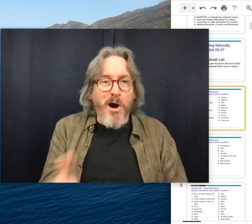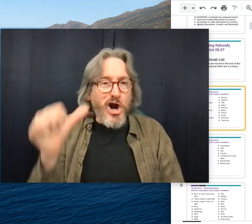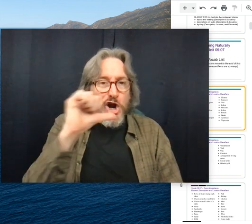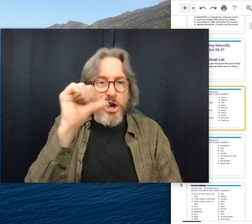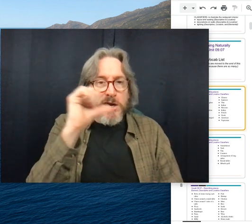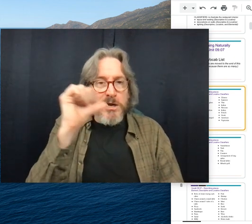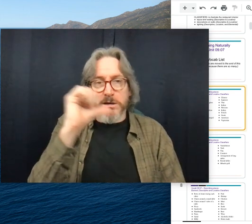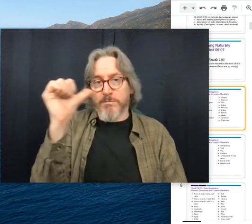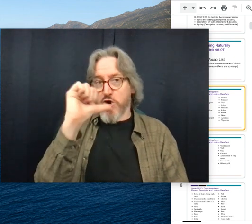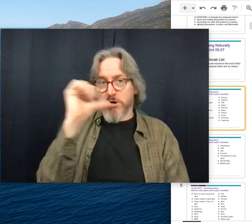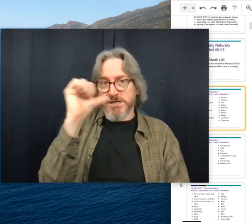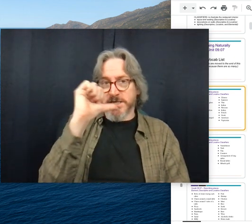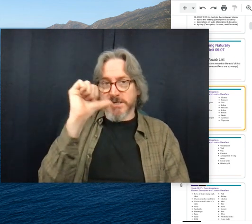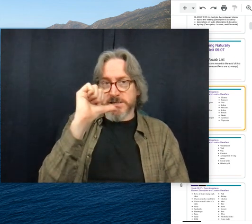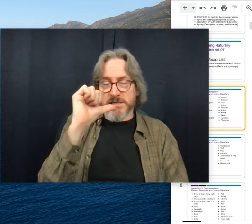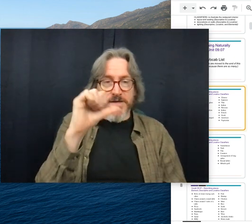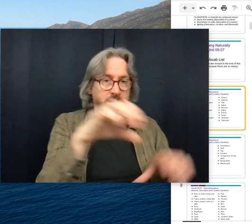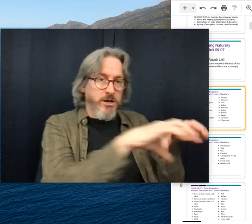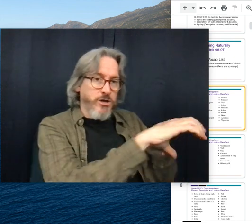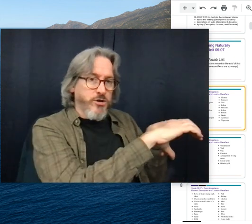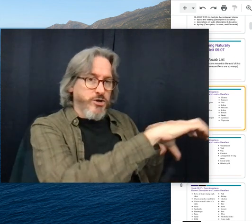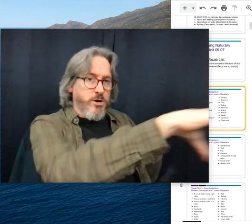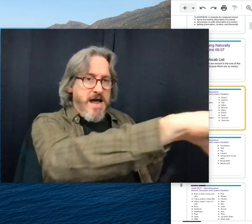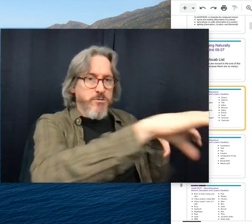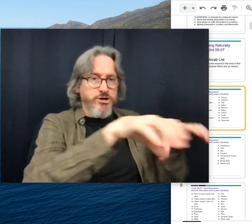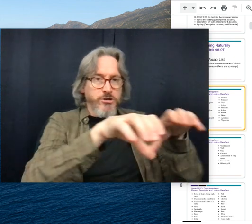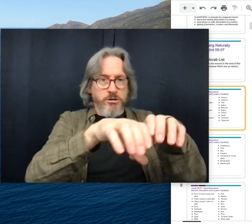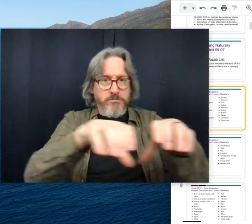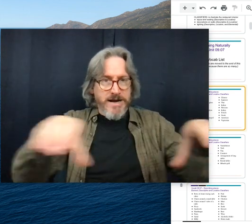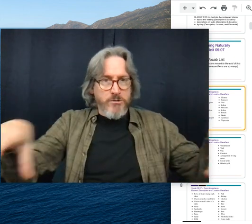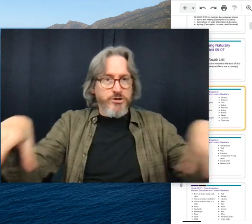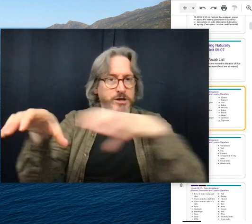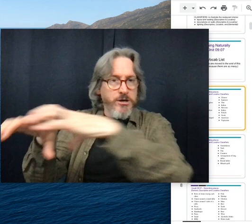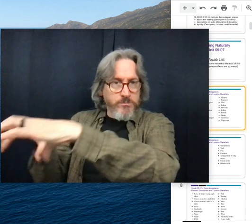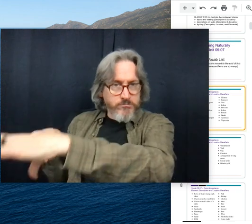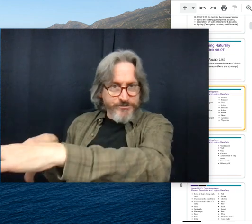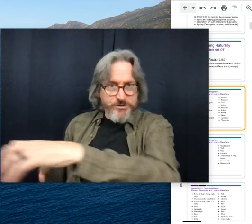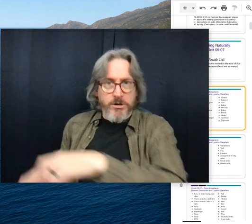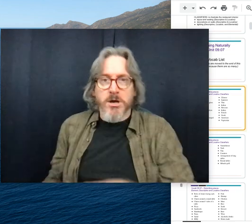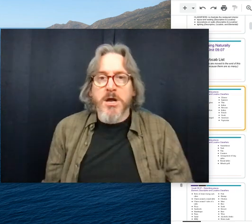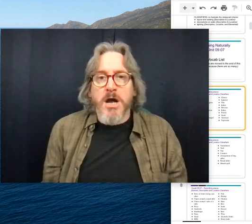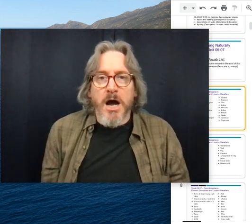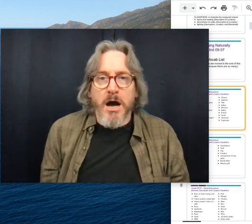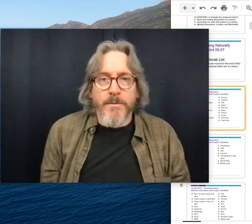A bar is this, and then you could do a counter, you know.